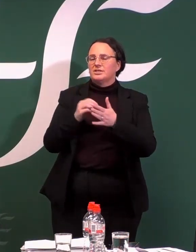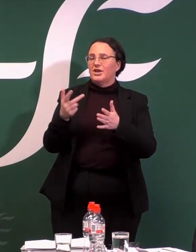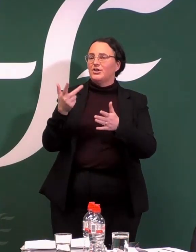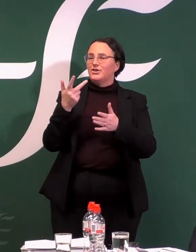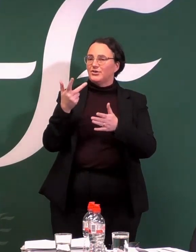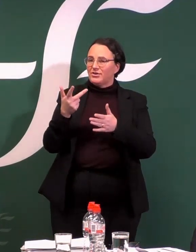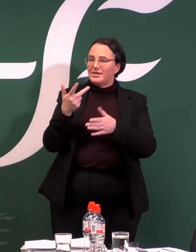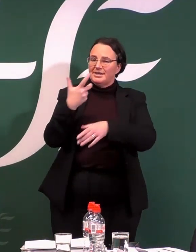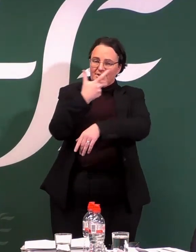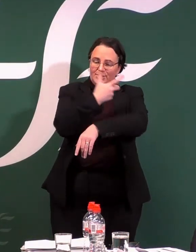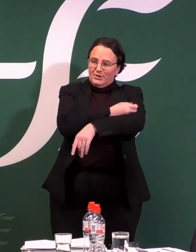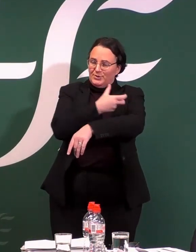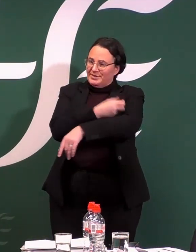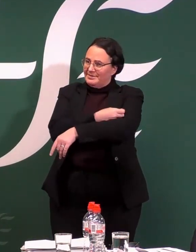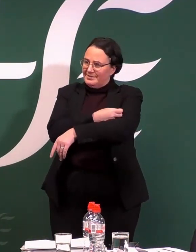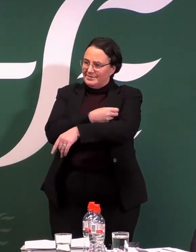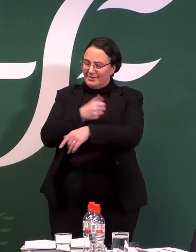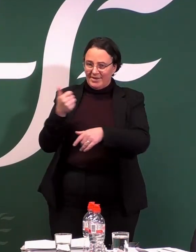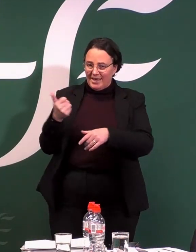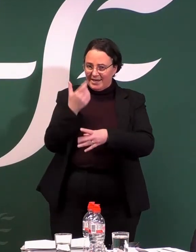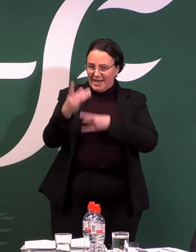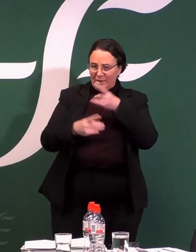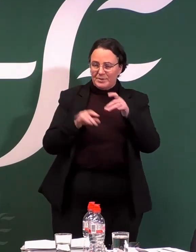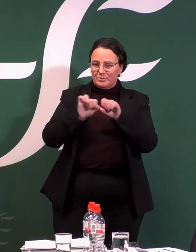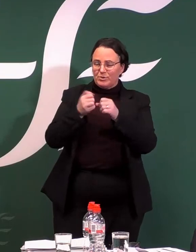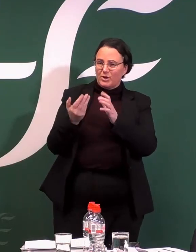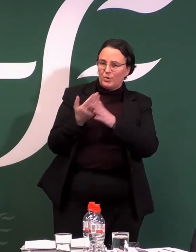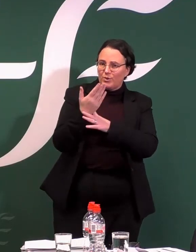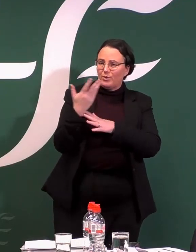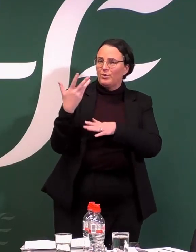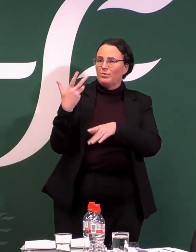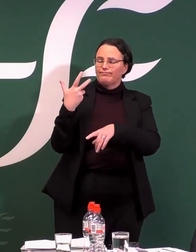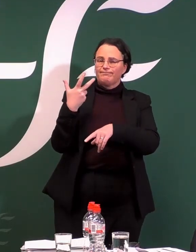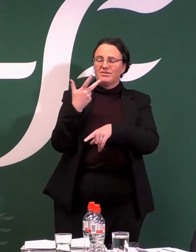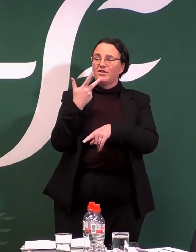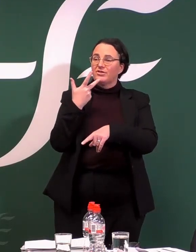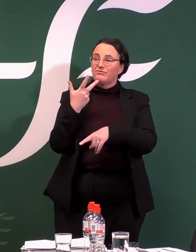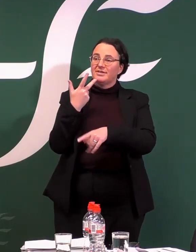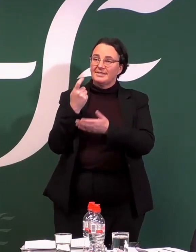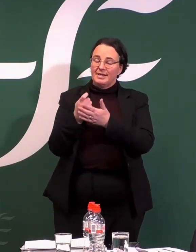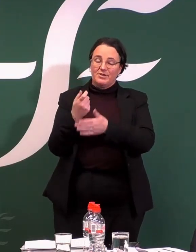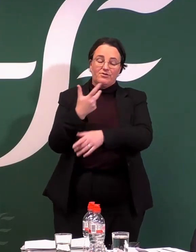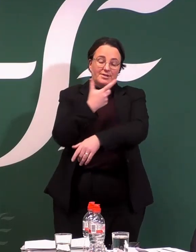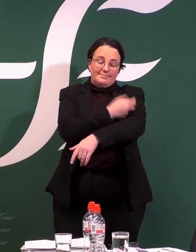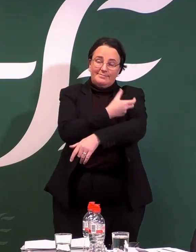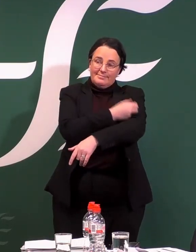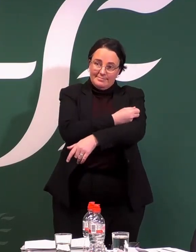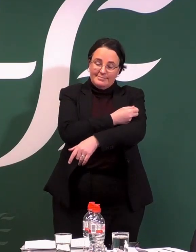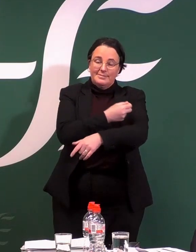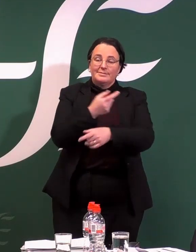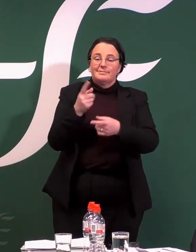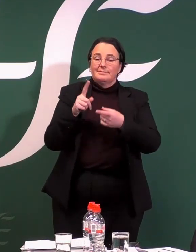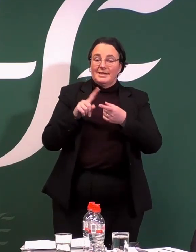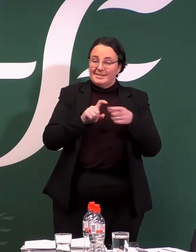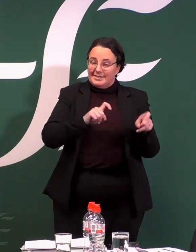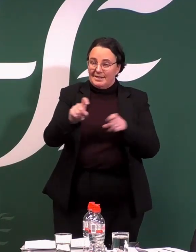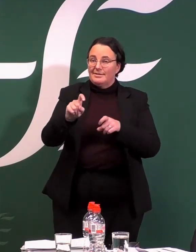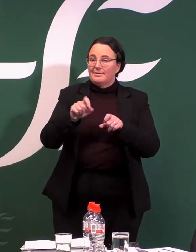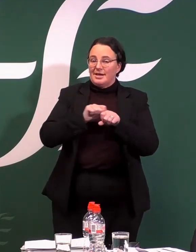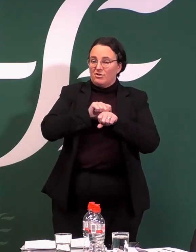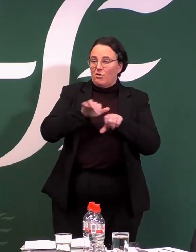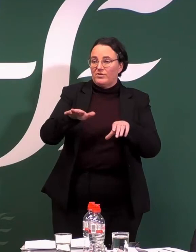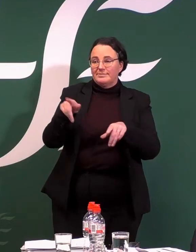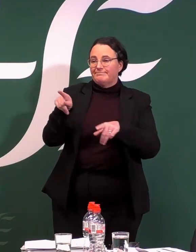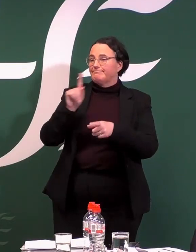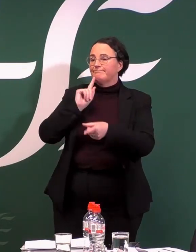doses. Have we come across any breakthrough infections amongst people who have received 3 doses, or the 2 plus the booster? We haven't.